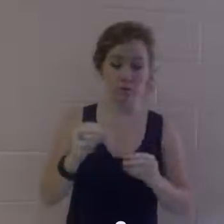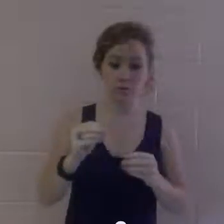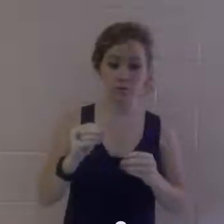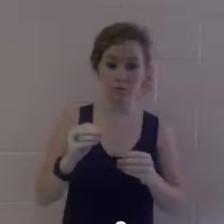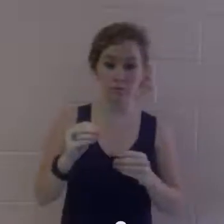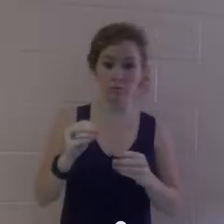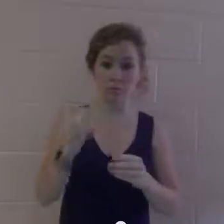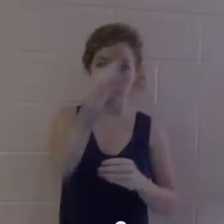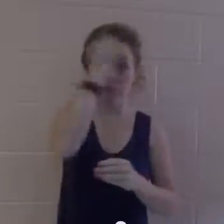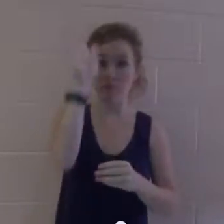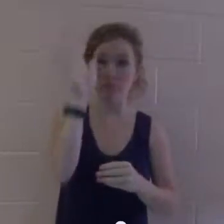Our first story